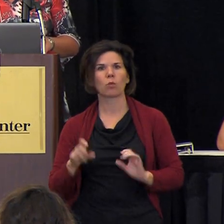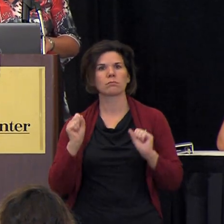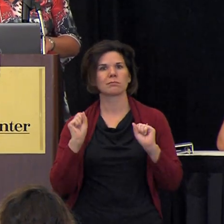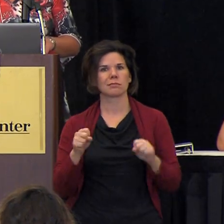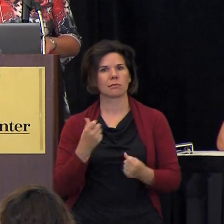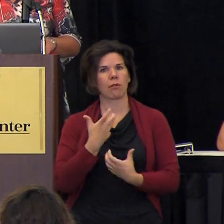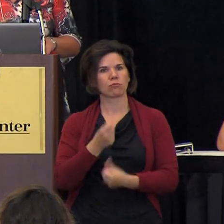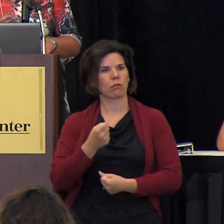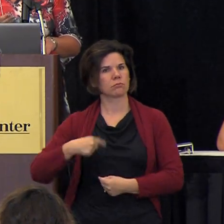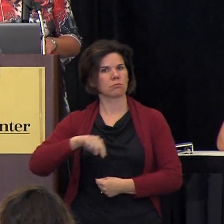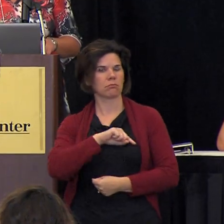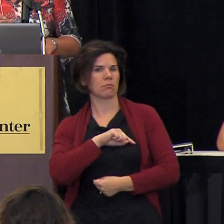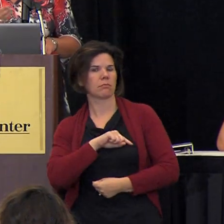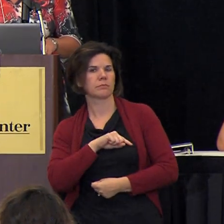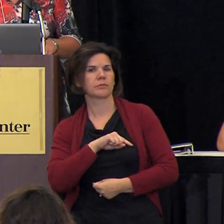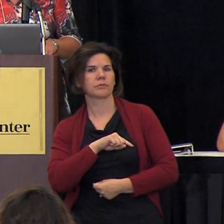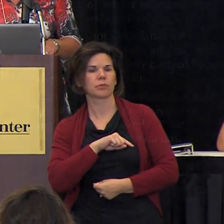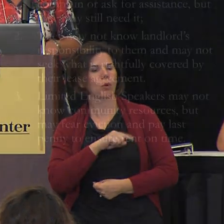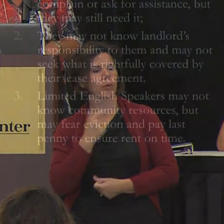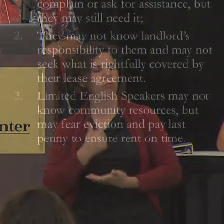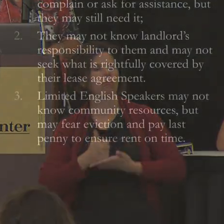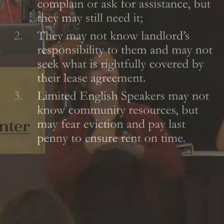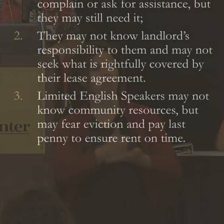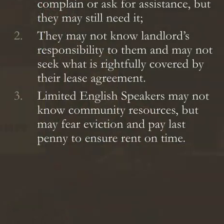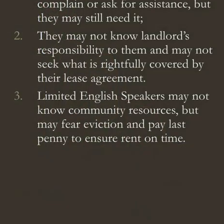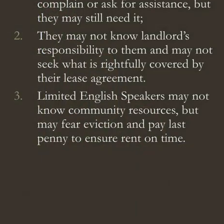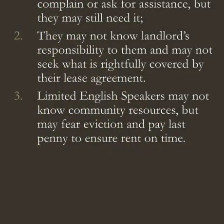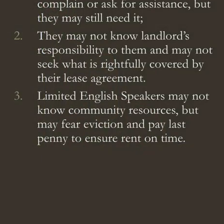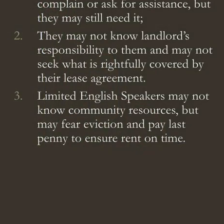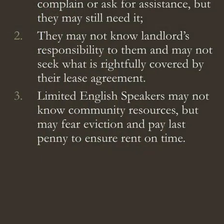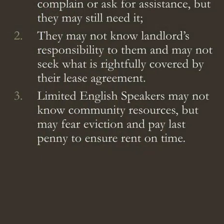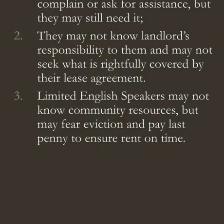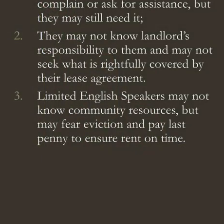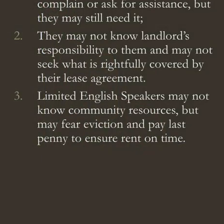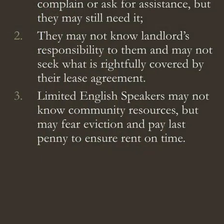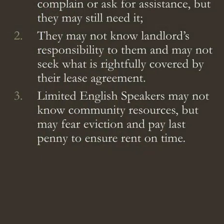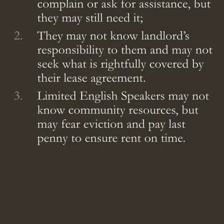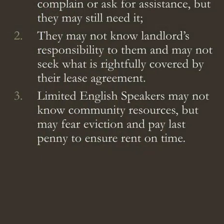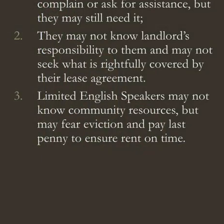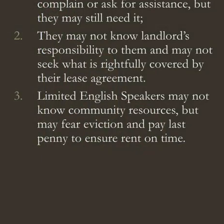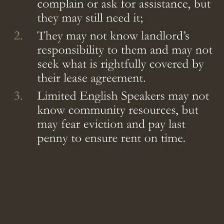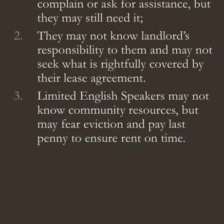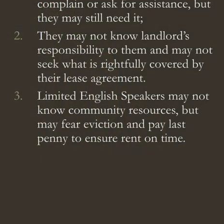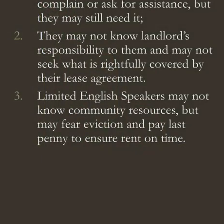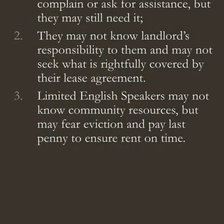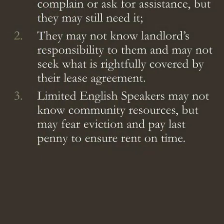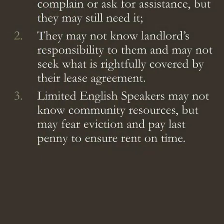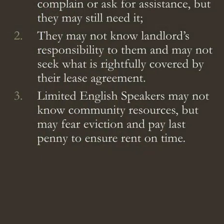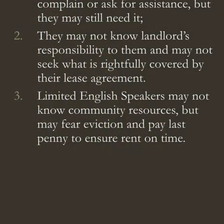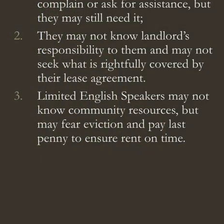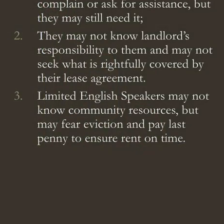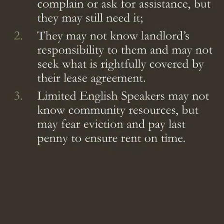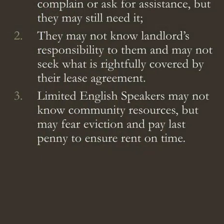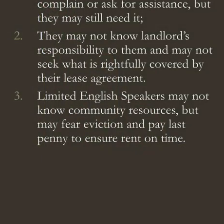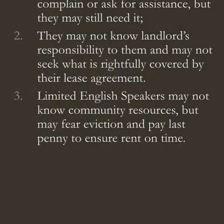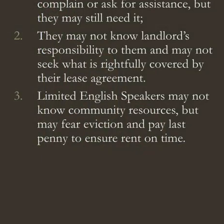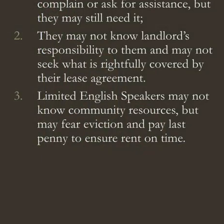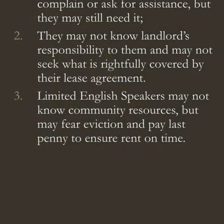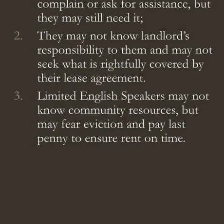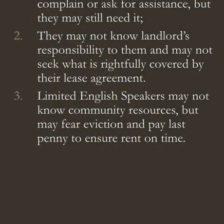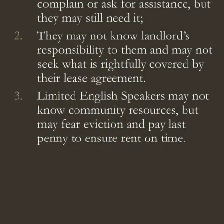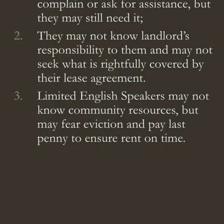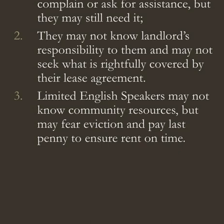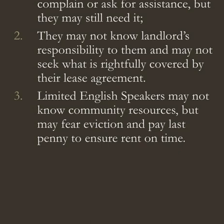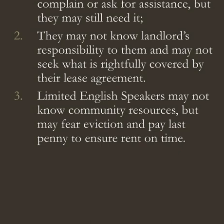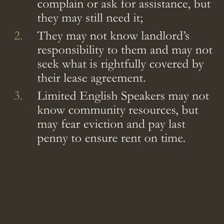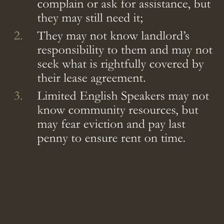be trusted and we can bring good things to their lives um you know just some tips to remember is to check on